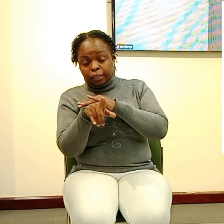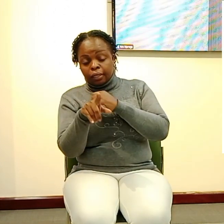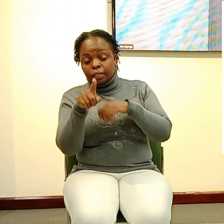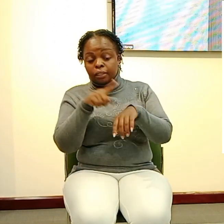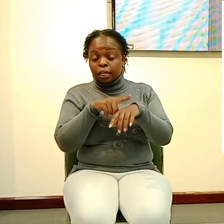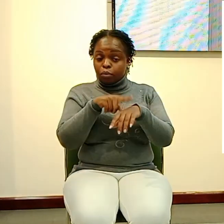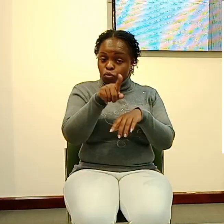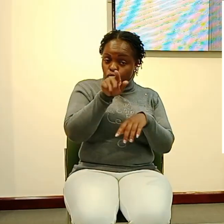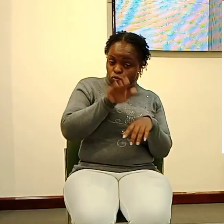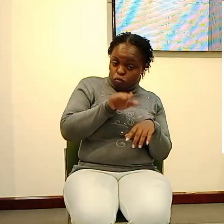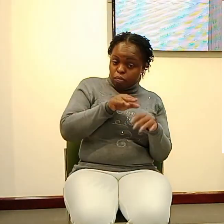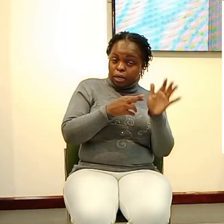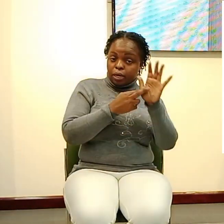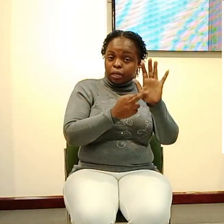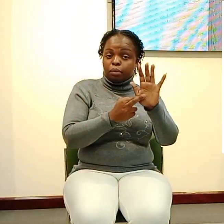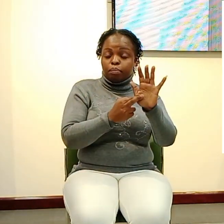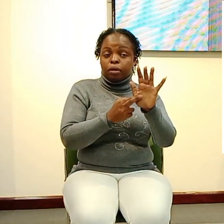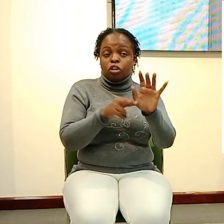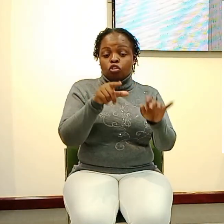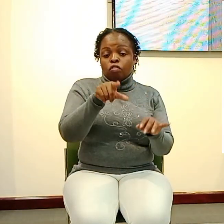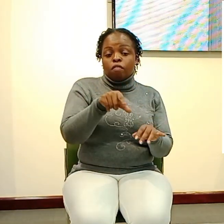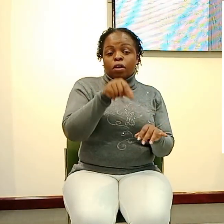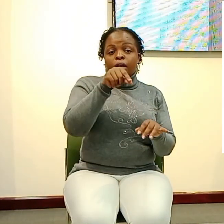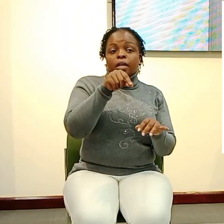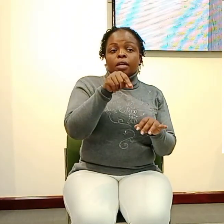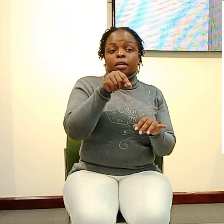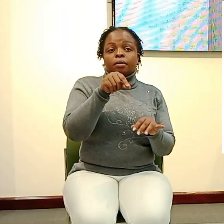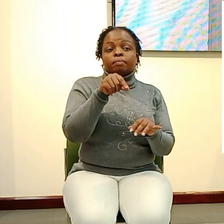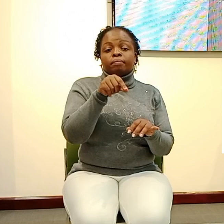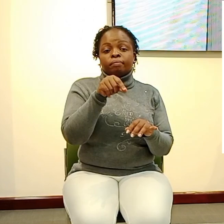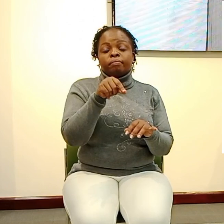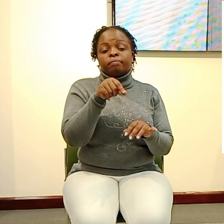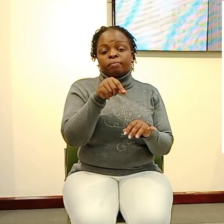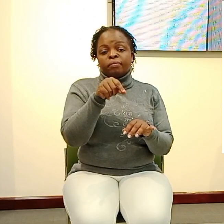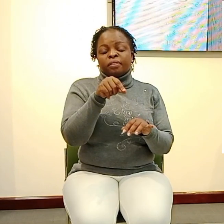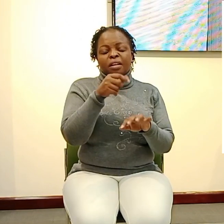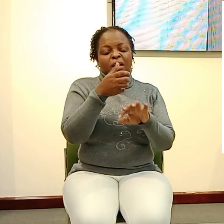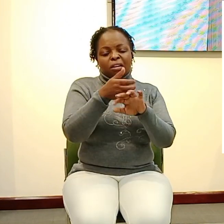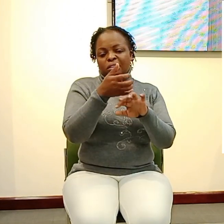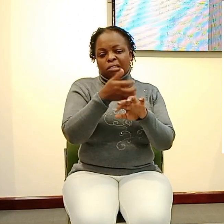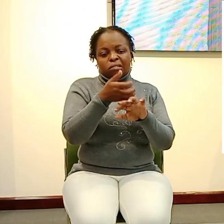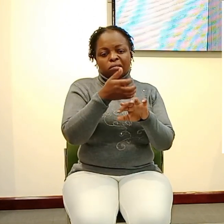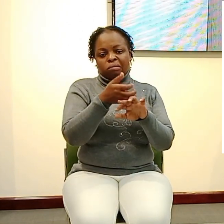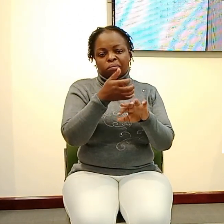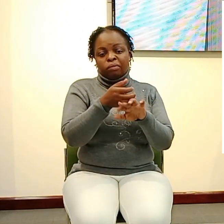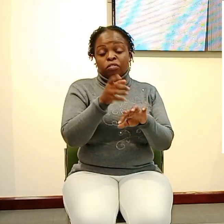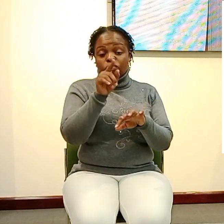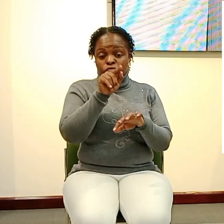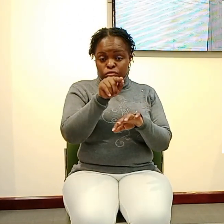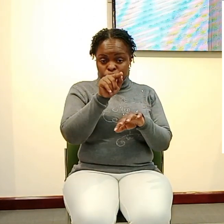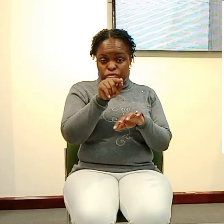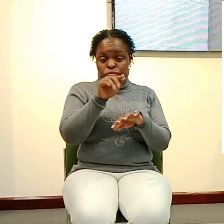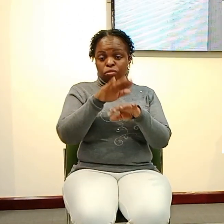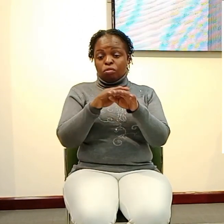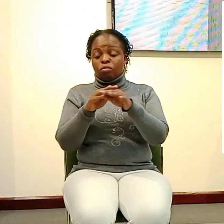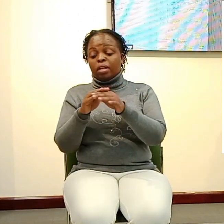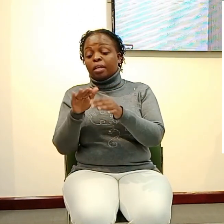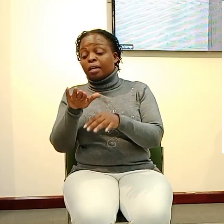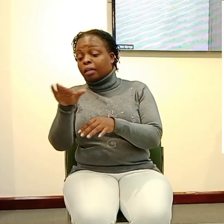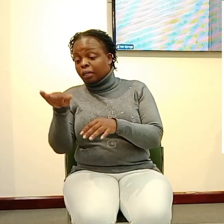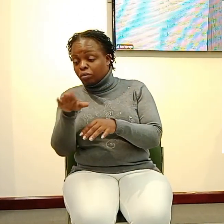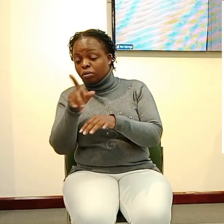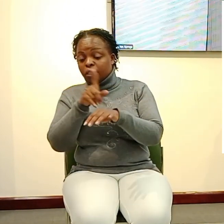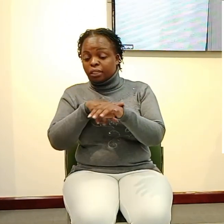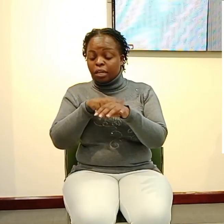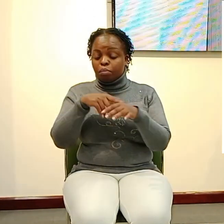a woman rep, you find it so tough for you on the ground now when